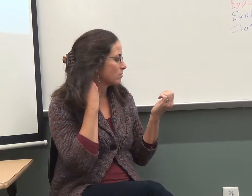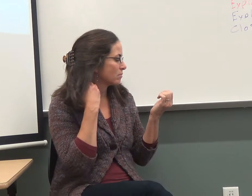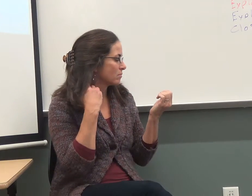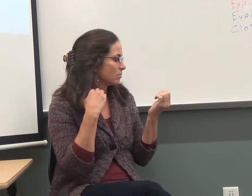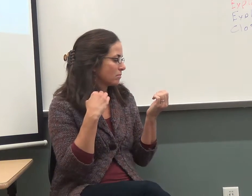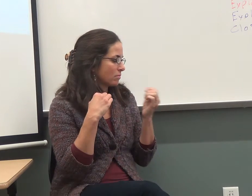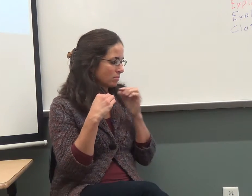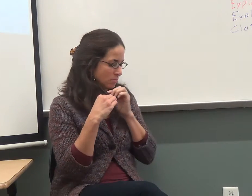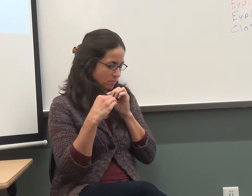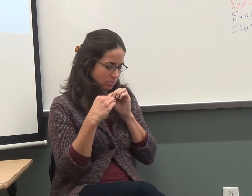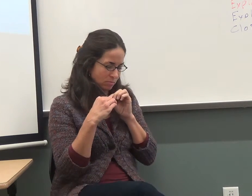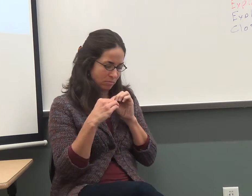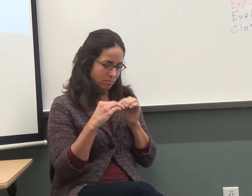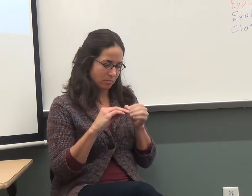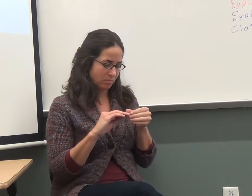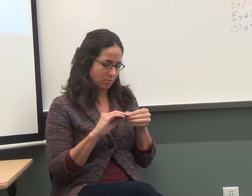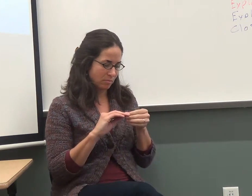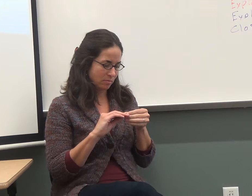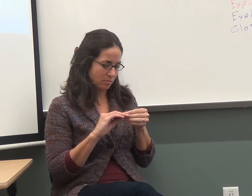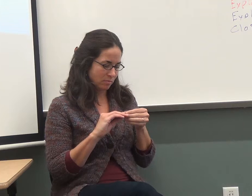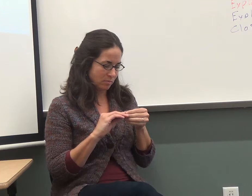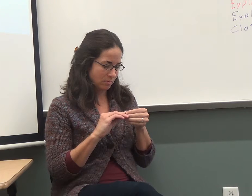an example. And so on and so forth.